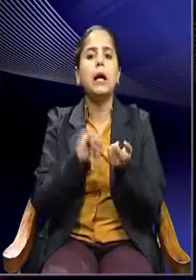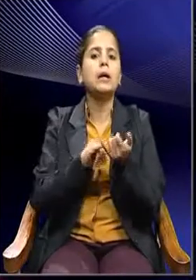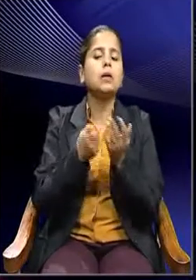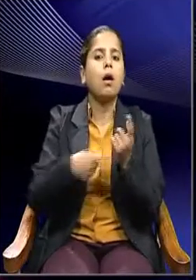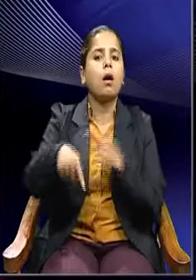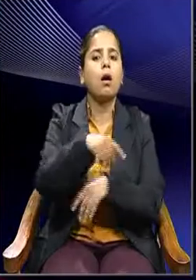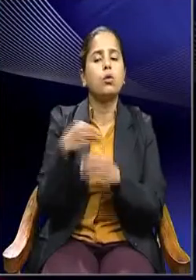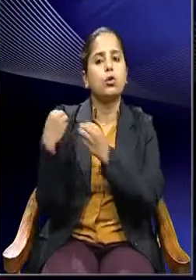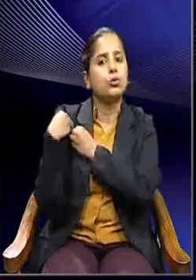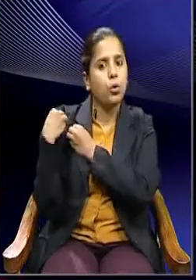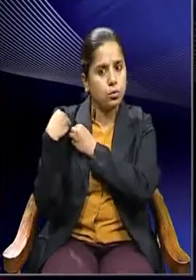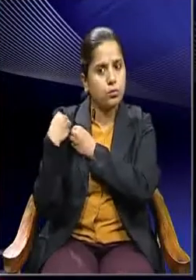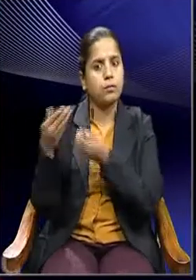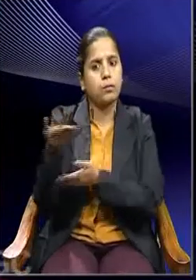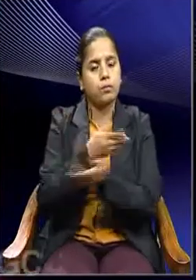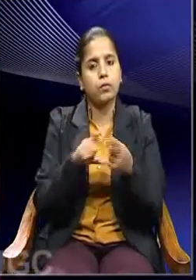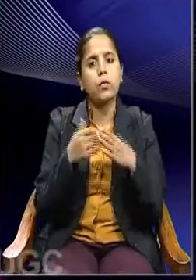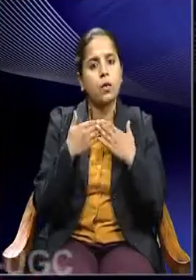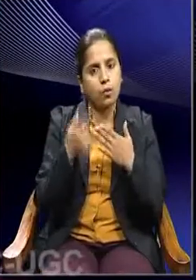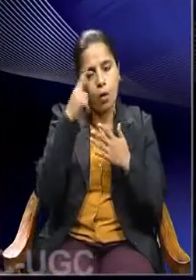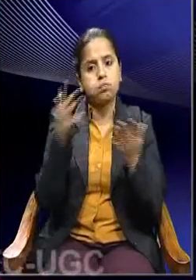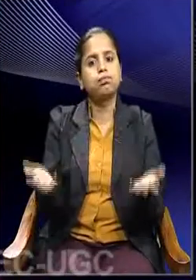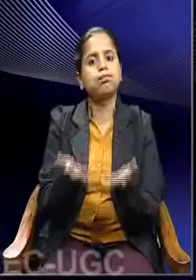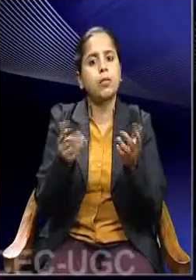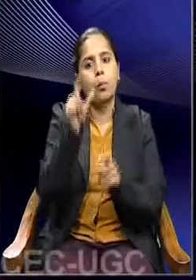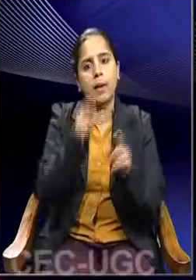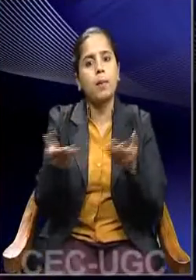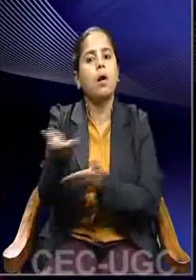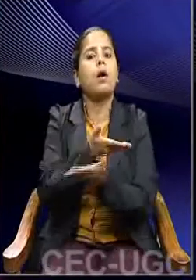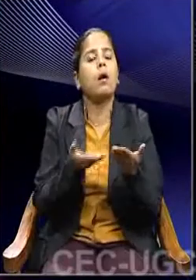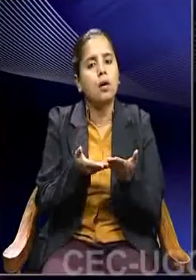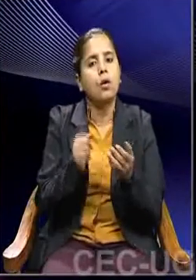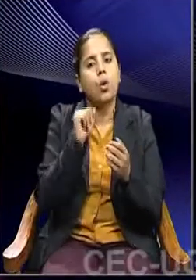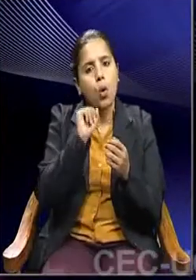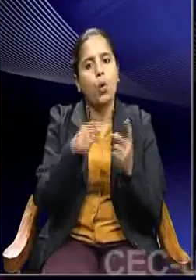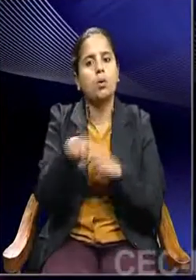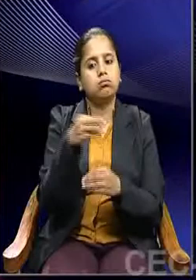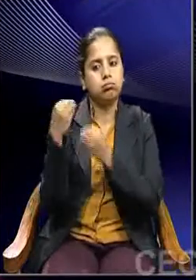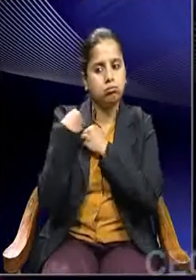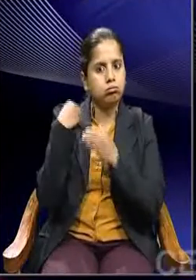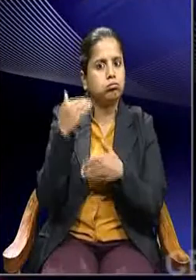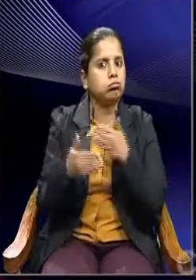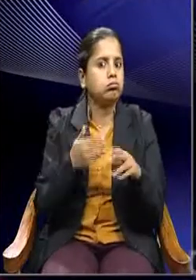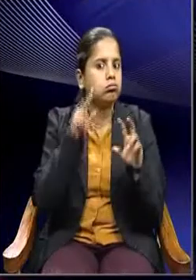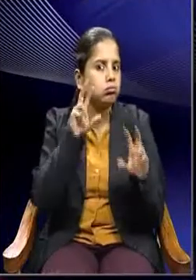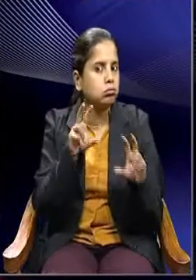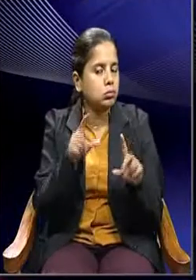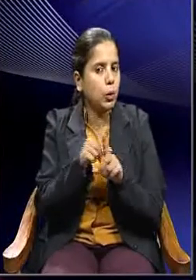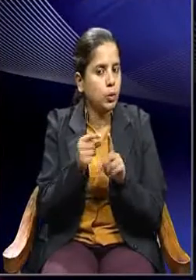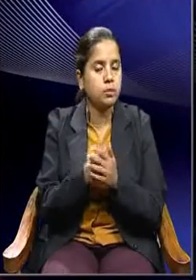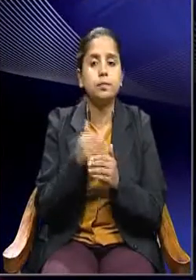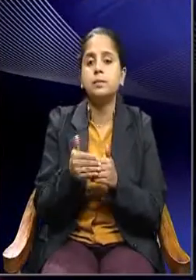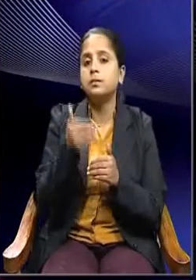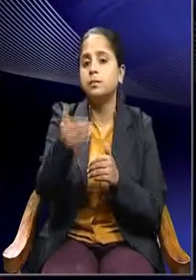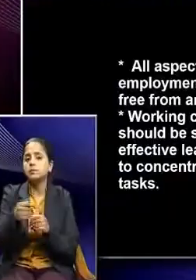for education and welfare of the pupils in their charge. Further, it also talks